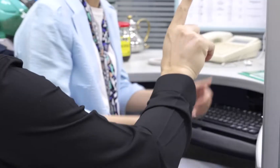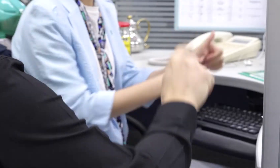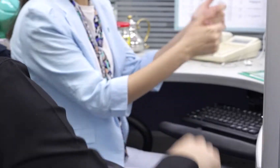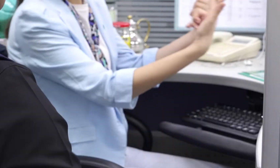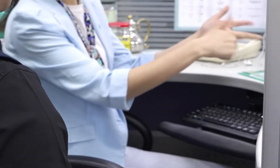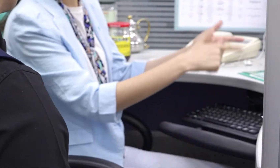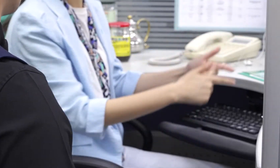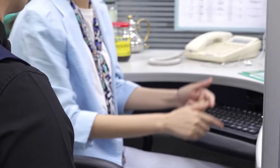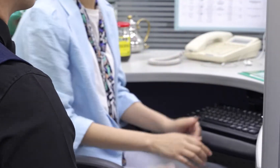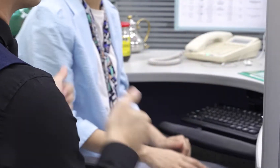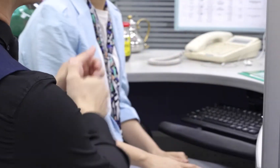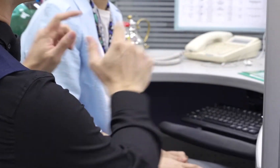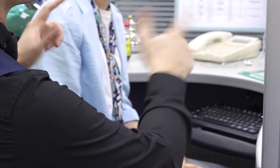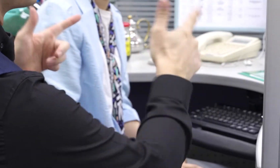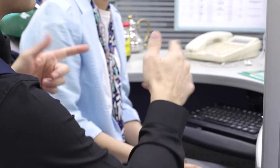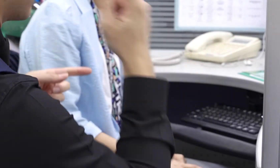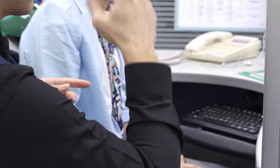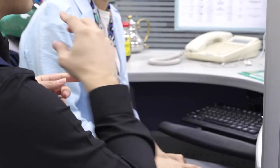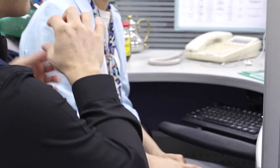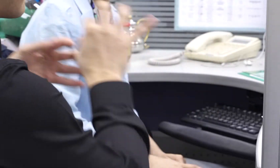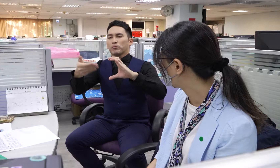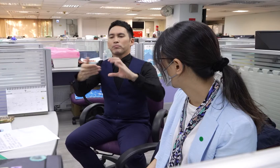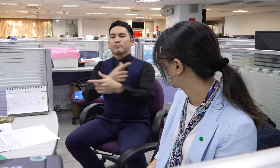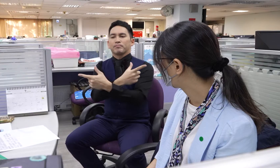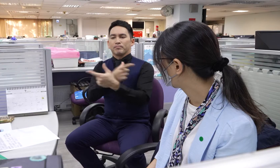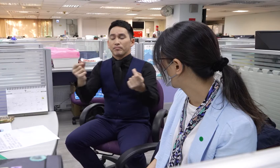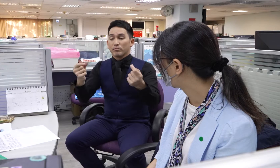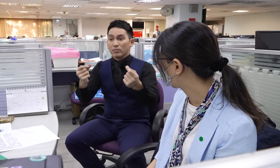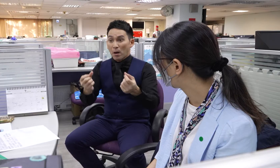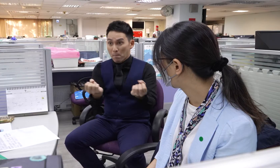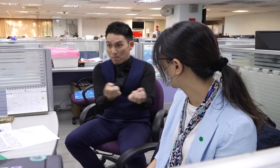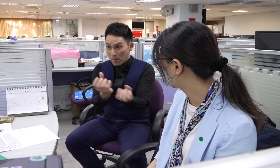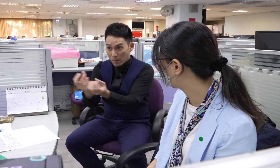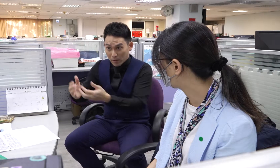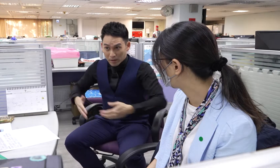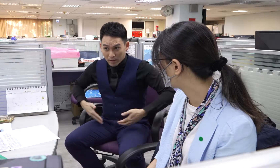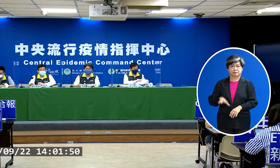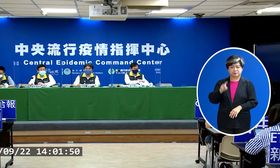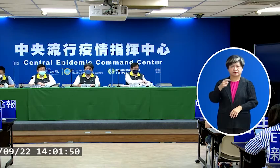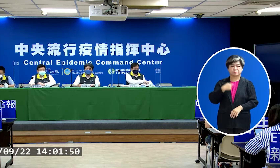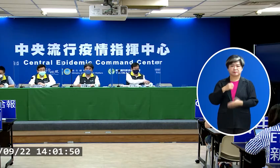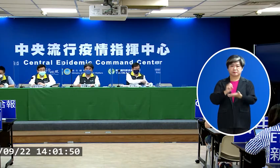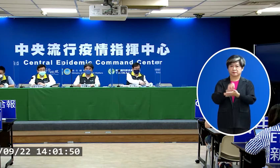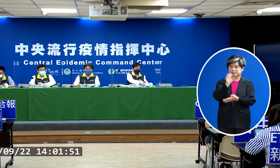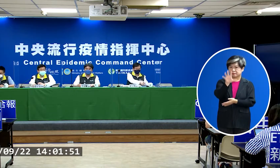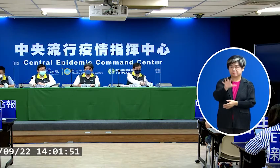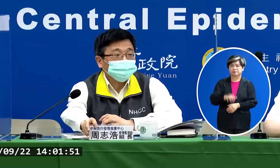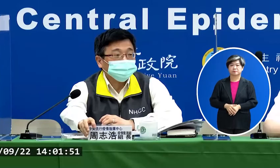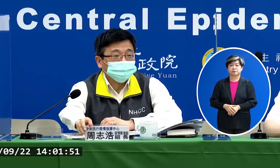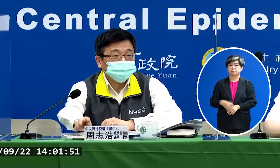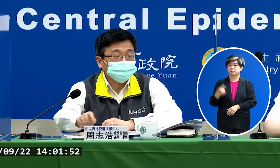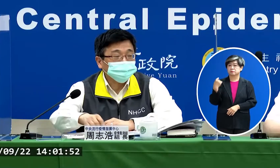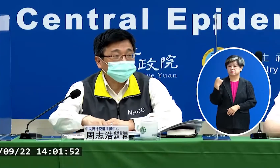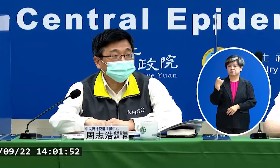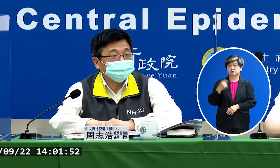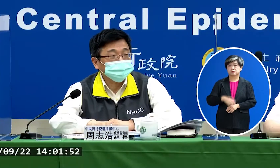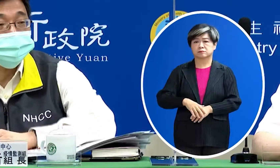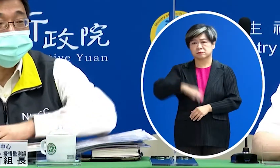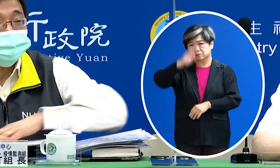And while there have been bumps along the way, Mike says the government is learning, and it's serious about giving deaf people equal access